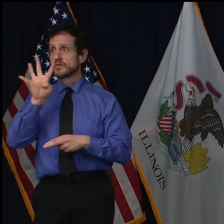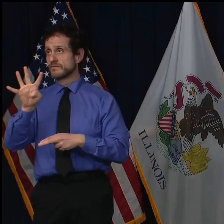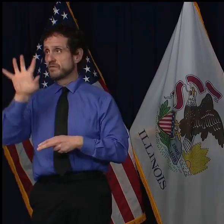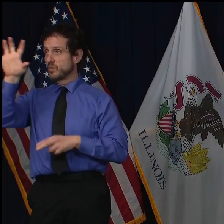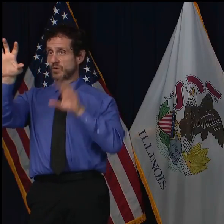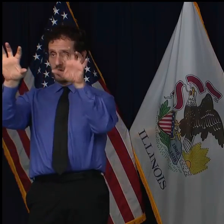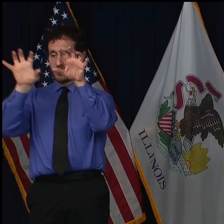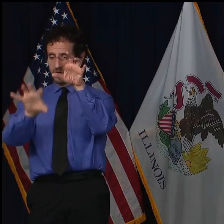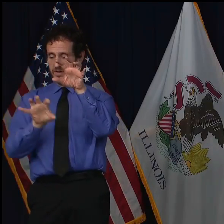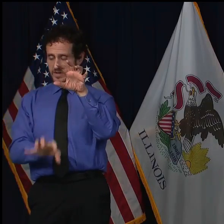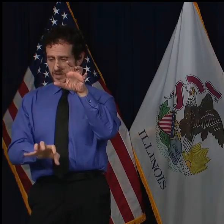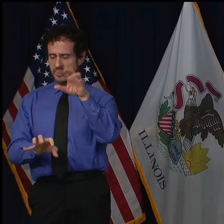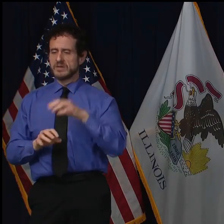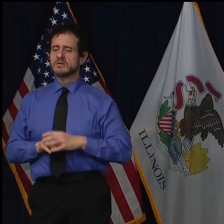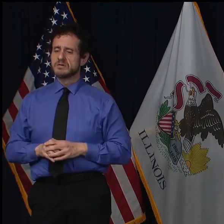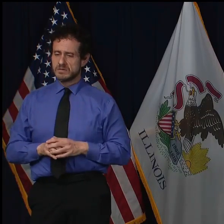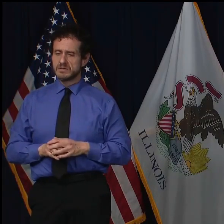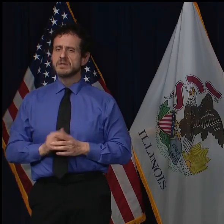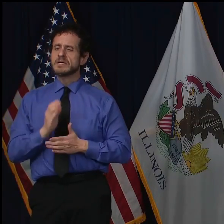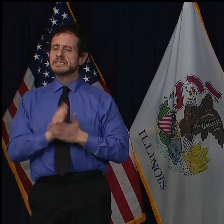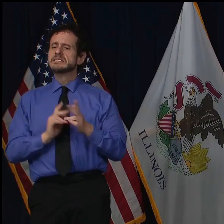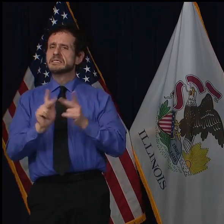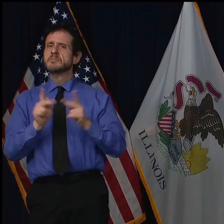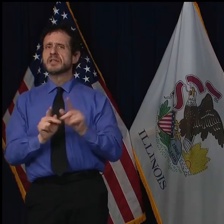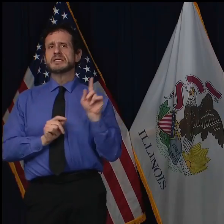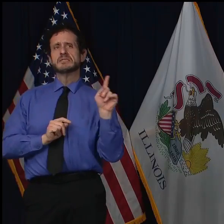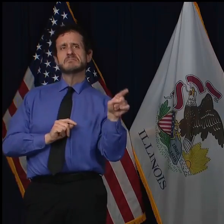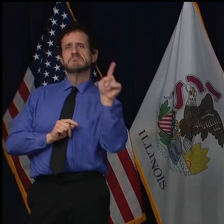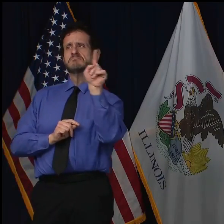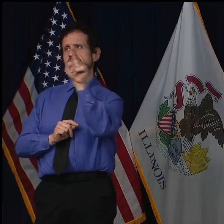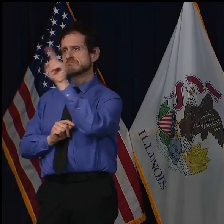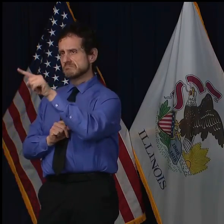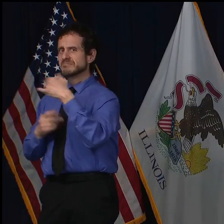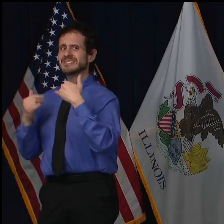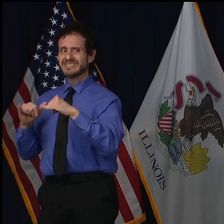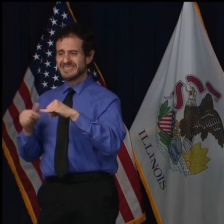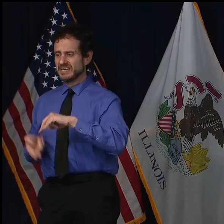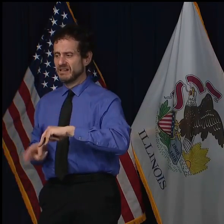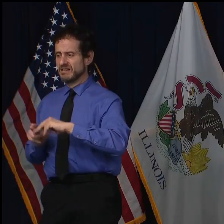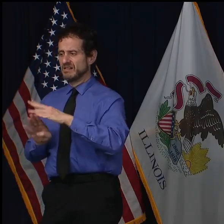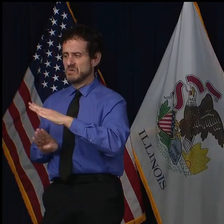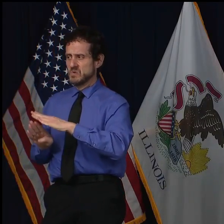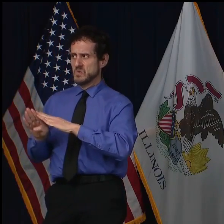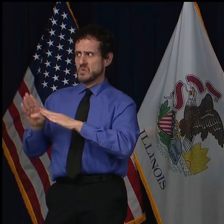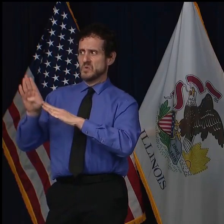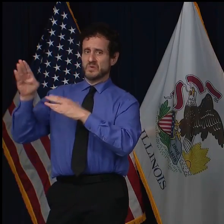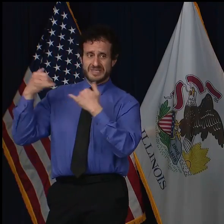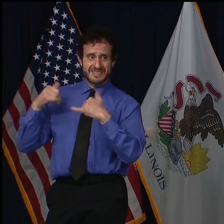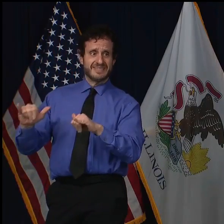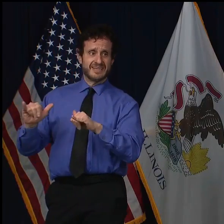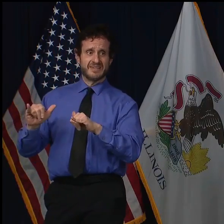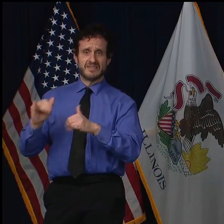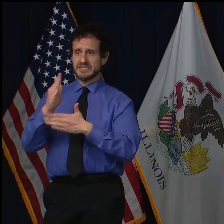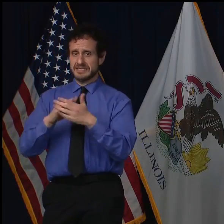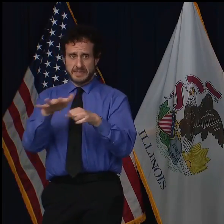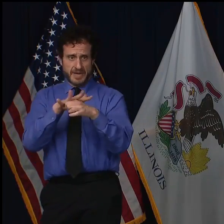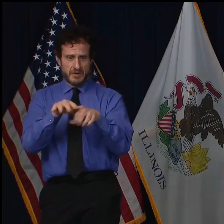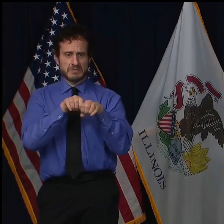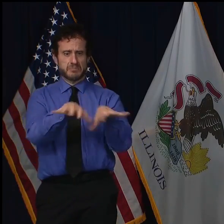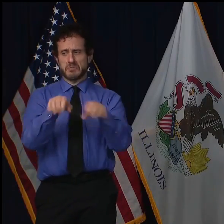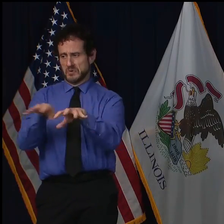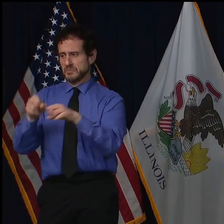4 restore regions. There are places that they are still increasing the number of cases,